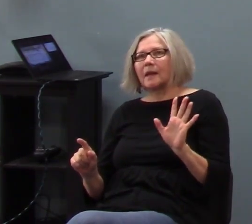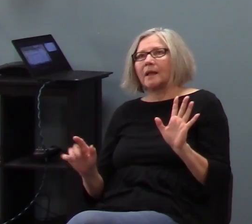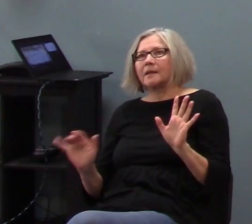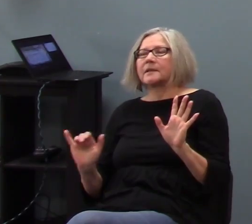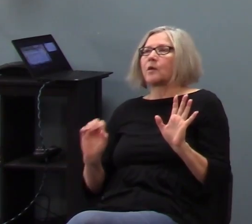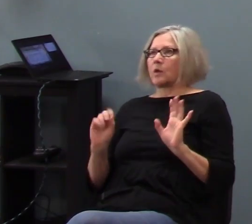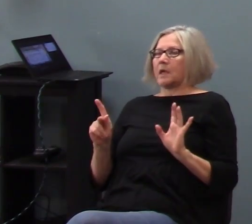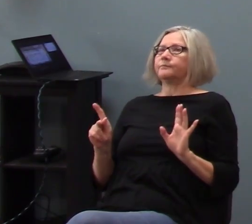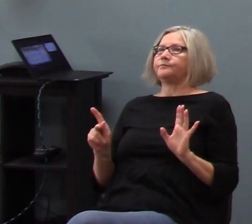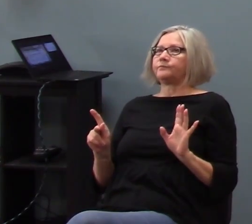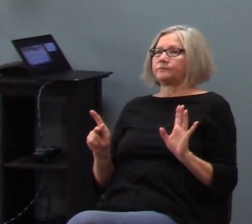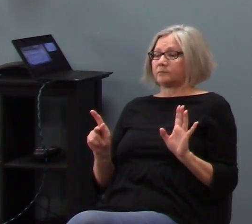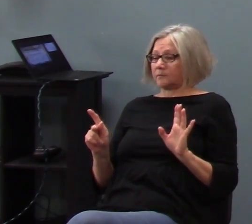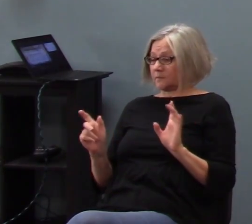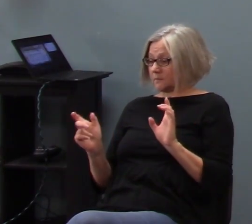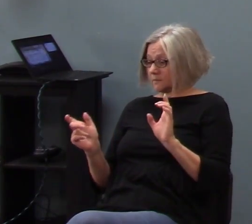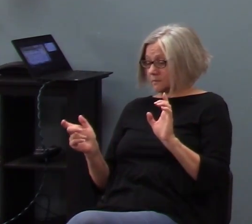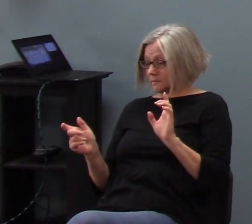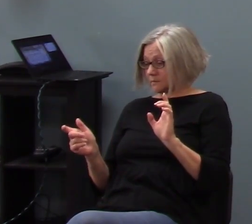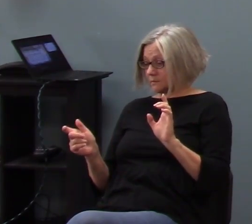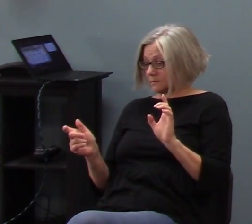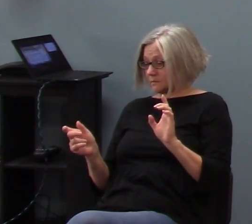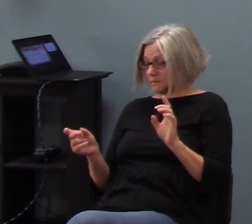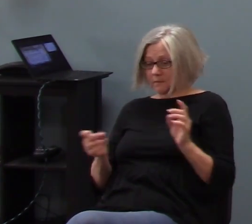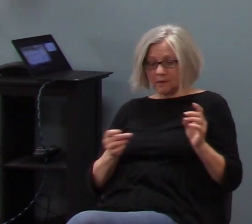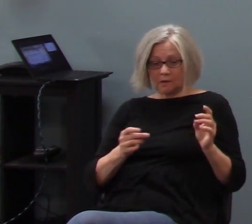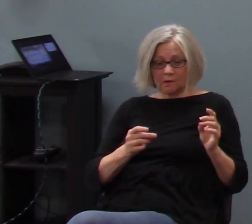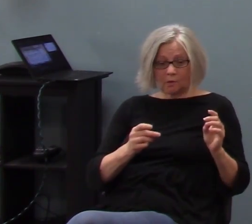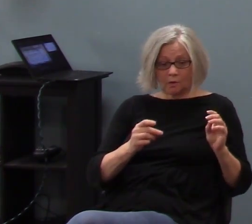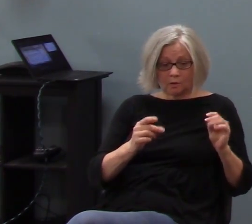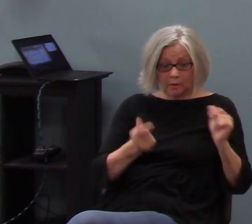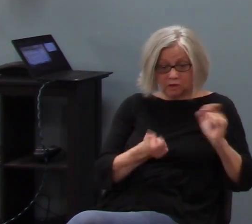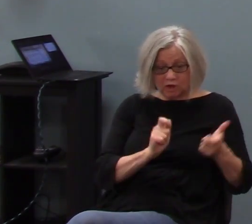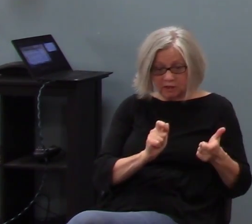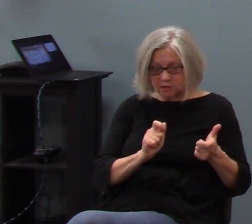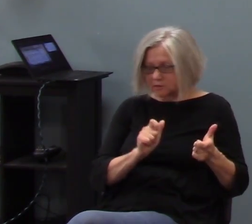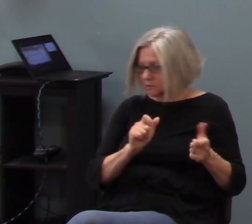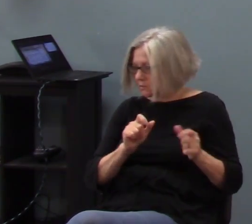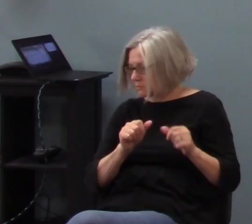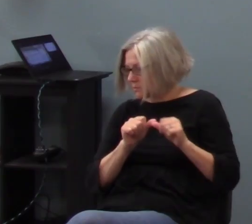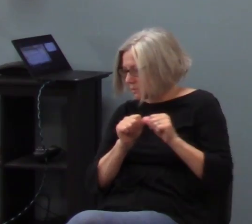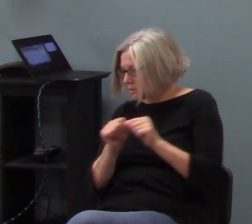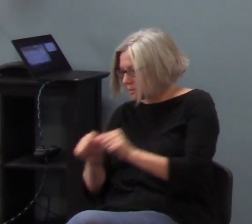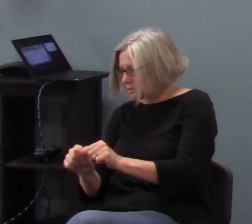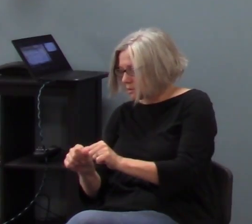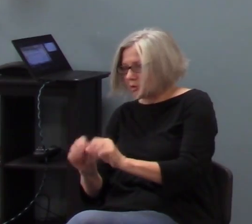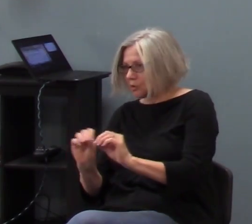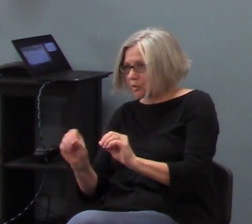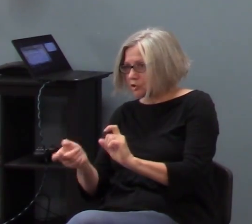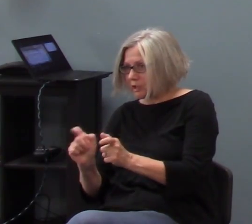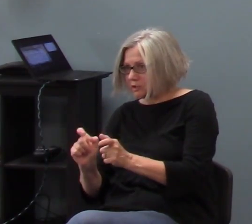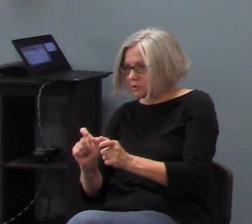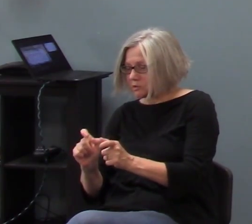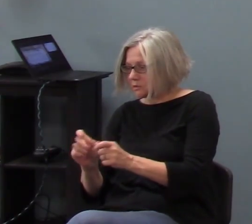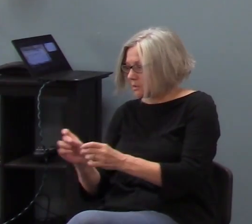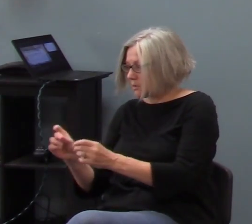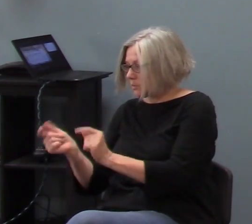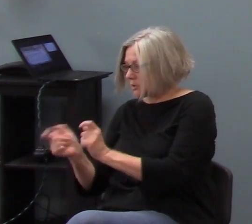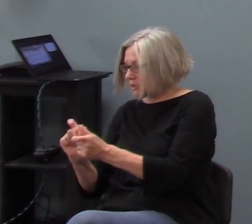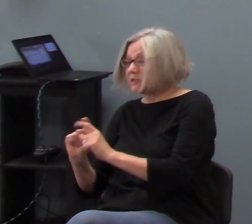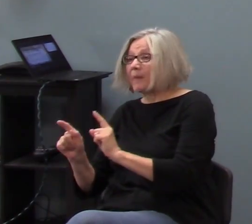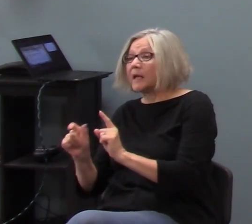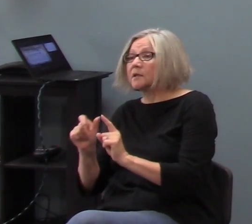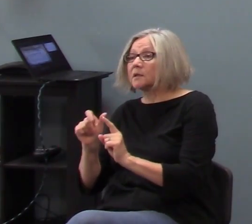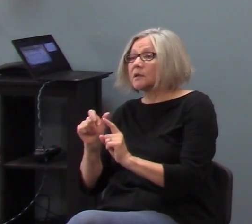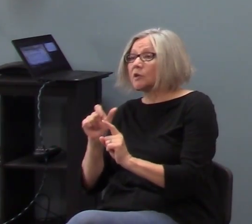like, okay, there's not a lot of change. Okay, there's quick change, and then there's not a lot of change, and then there's quick change. But again, what you're not seeing is in that quick period of change, you